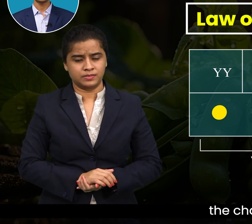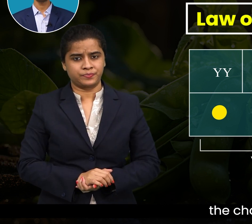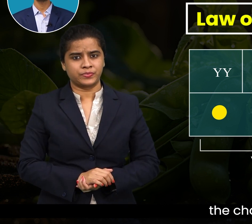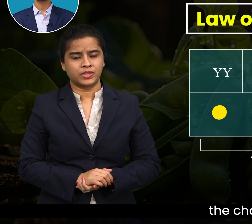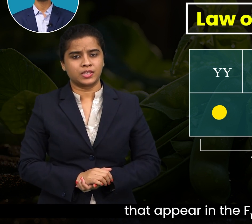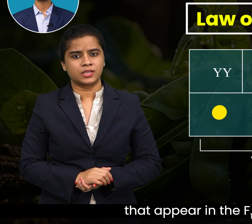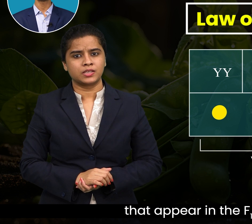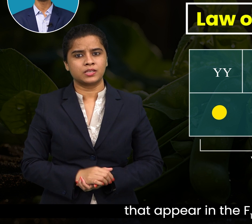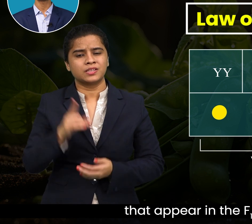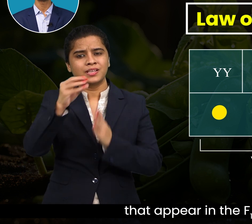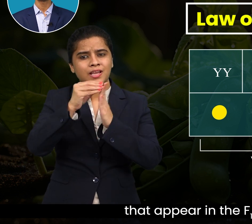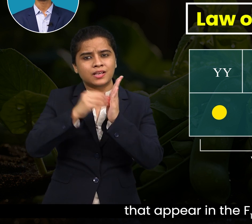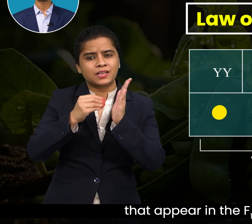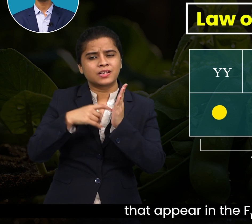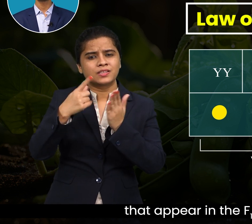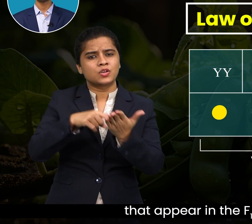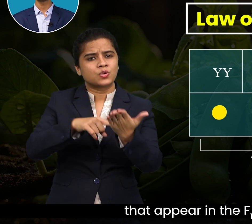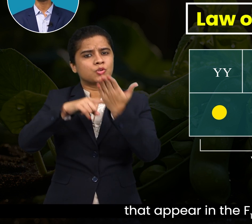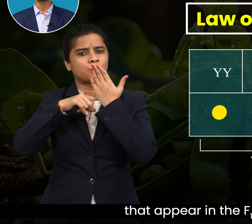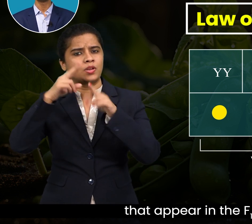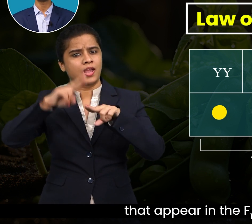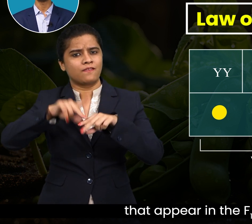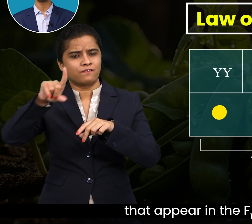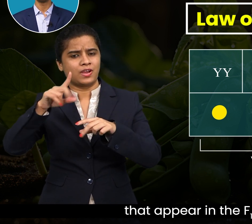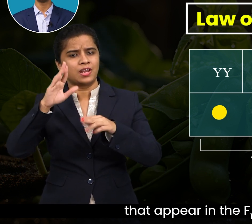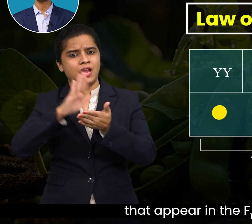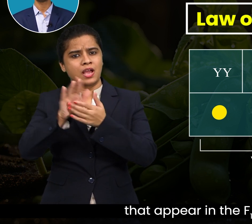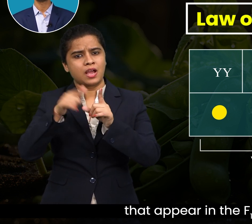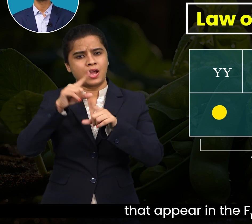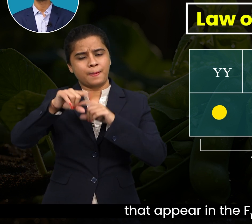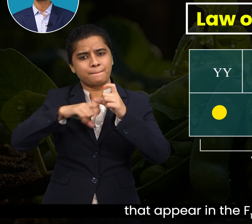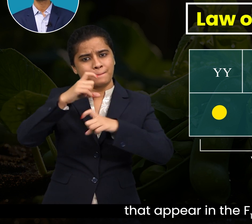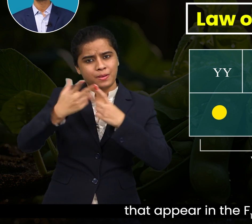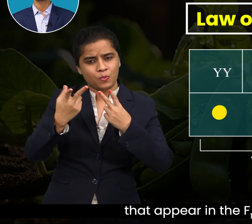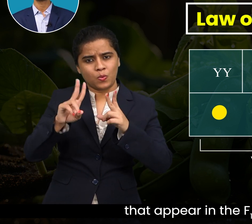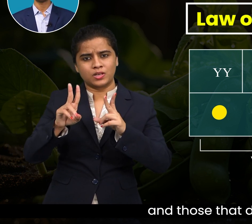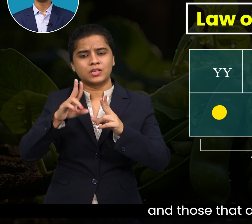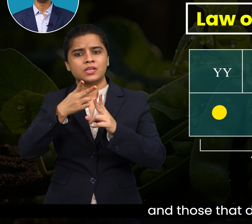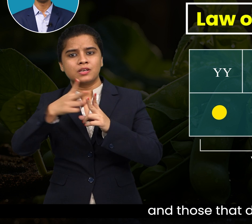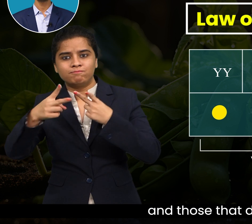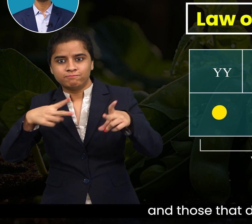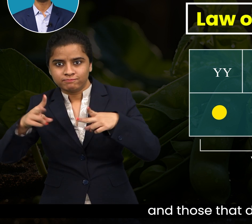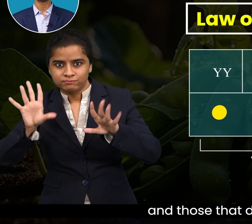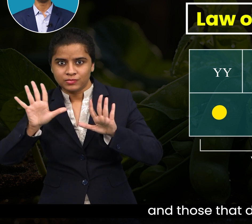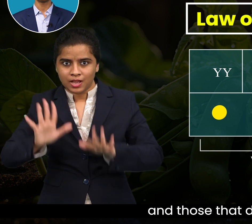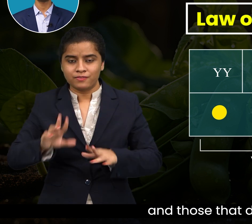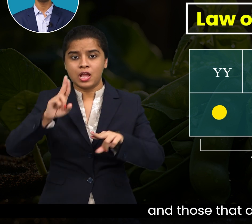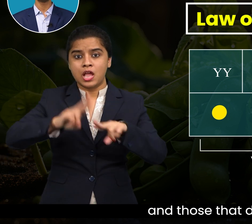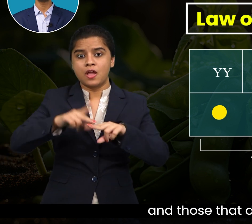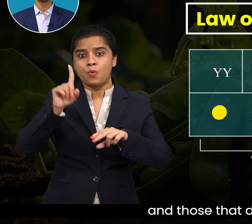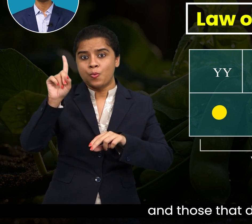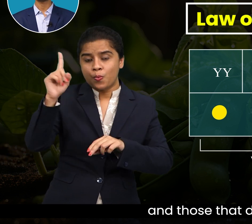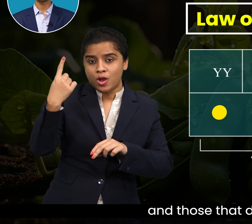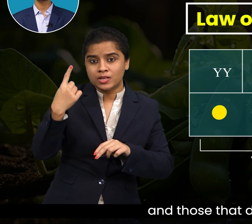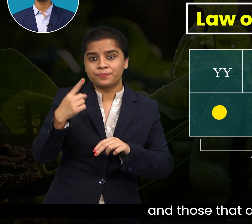the characters that appear in the F1 hybrid are dominant, and those that do not